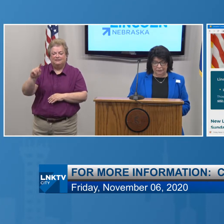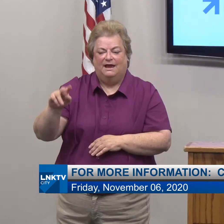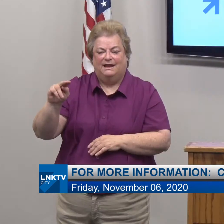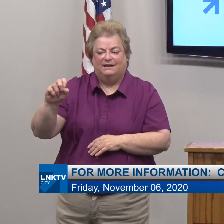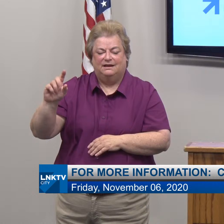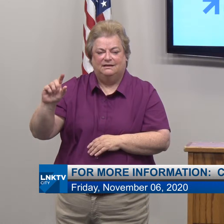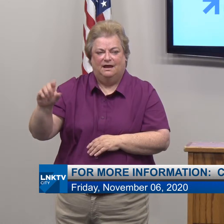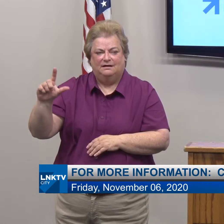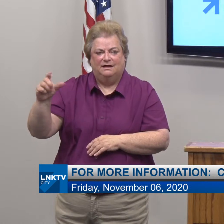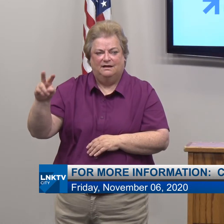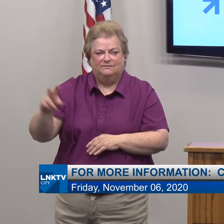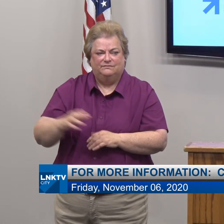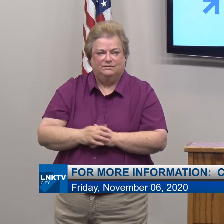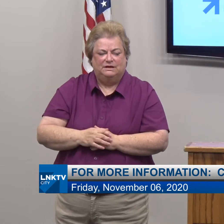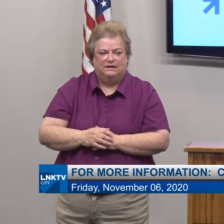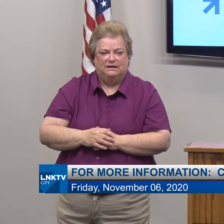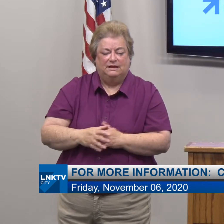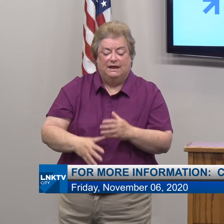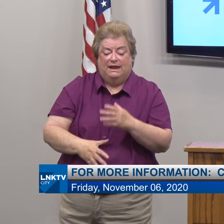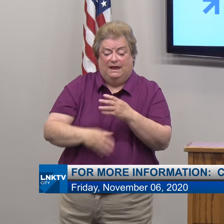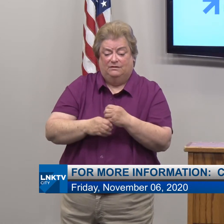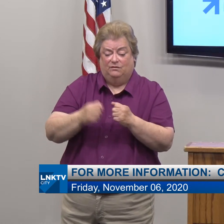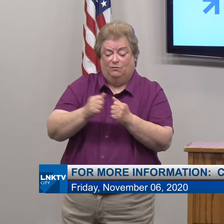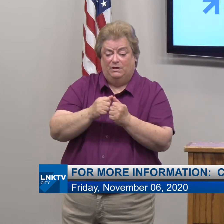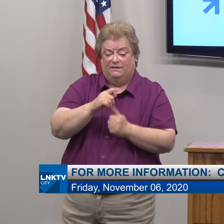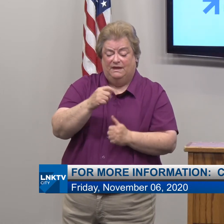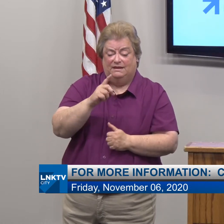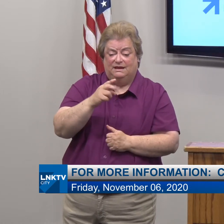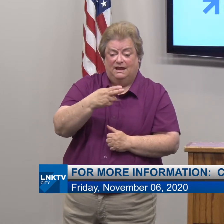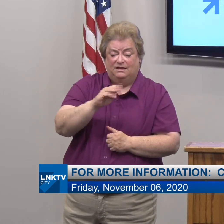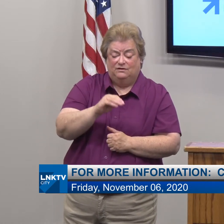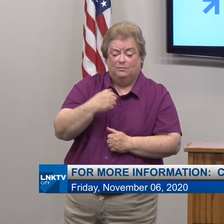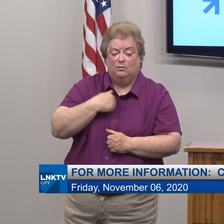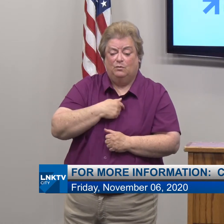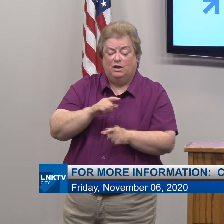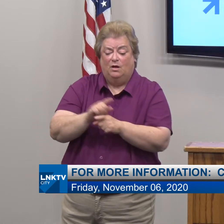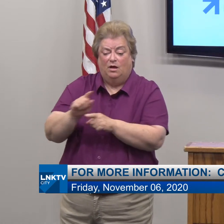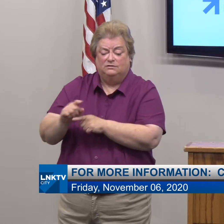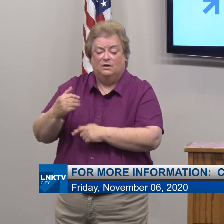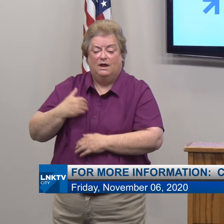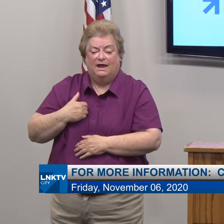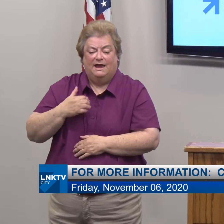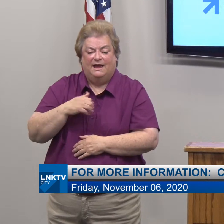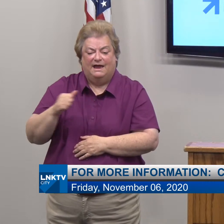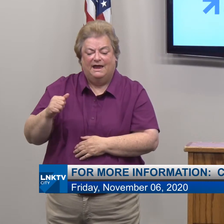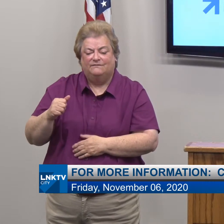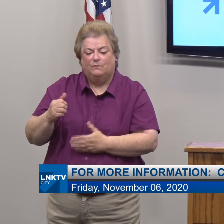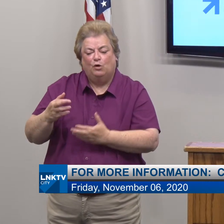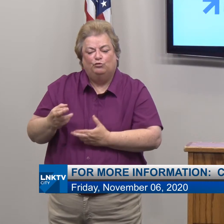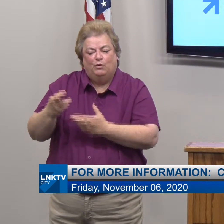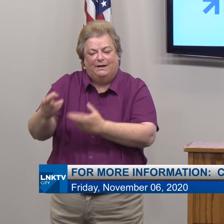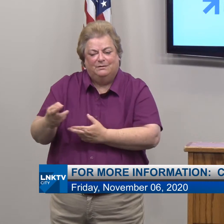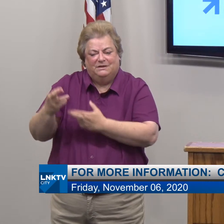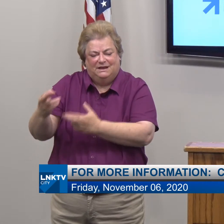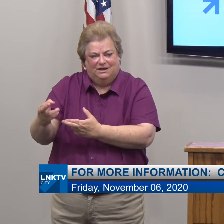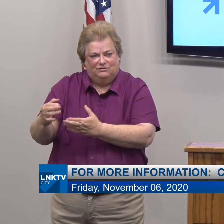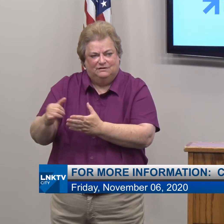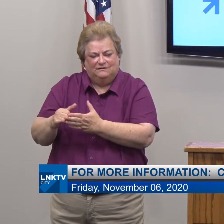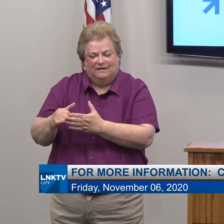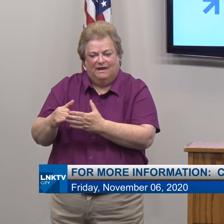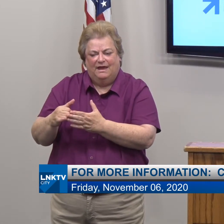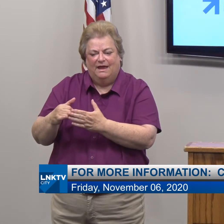covid19.lincoln.ne.gov. In addition to the directed health measure, we have also have a set of recommendations that accompany